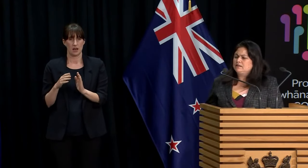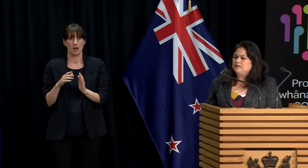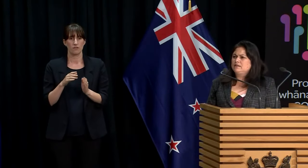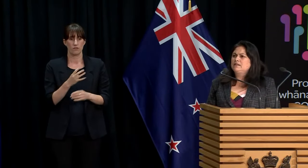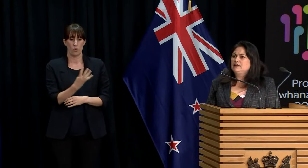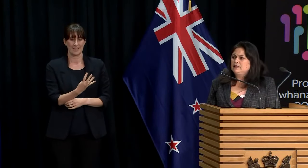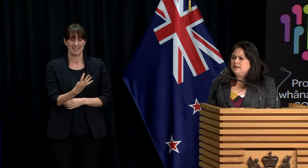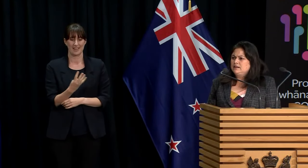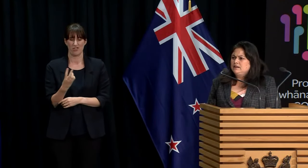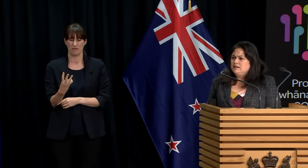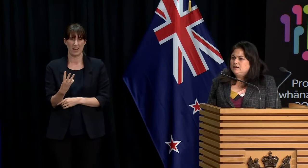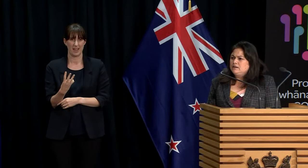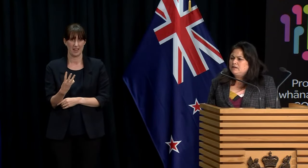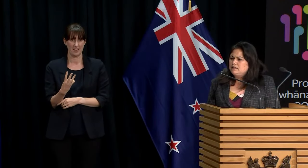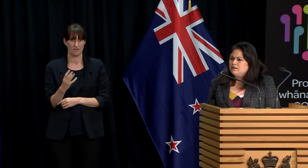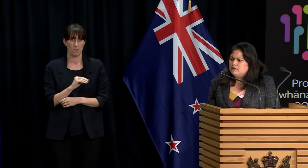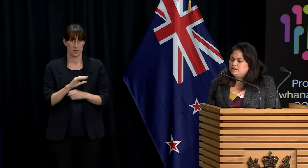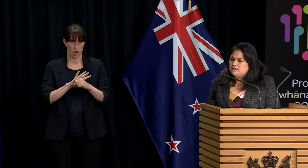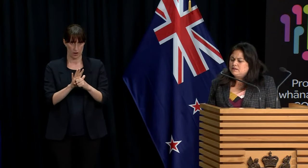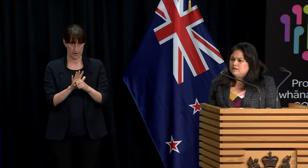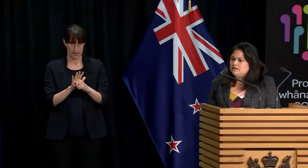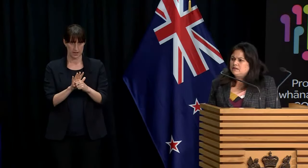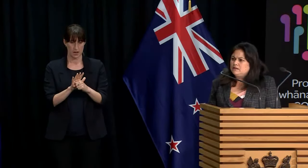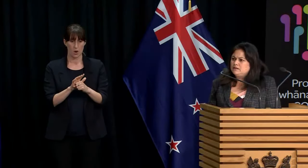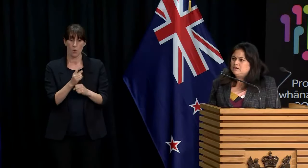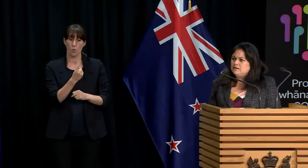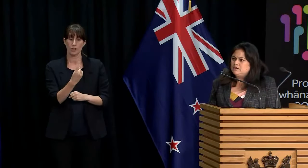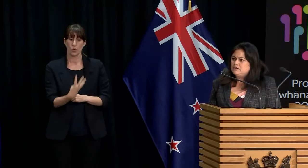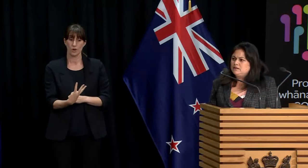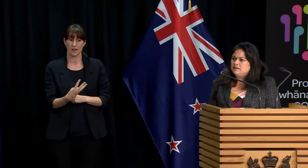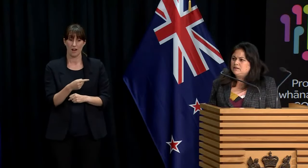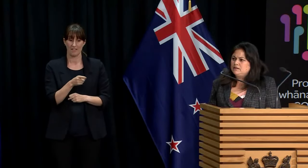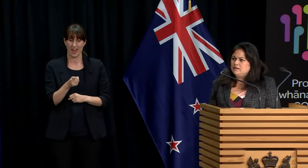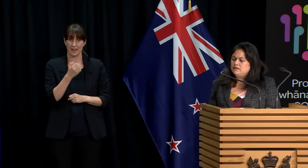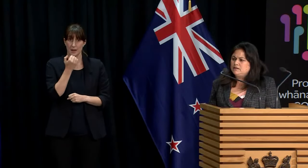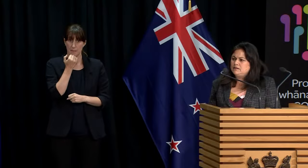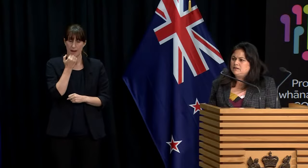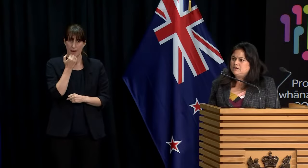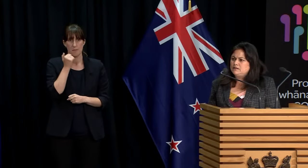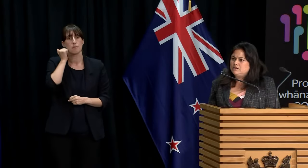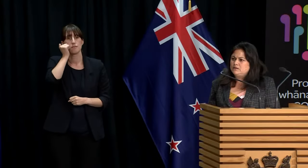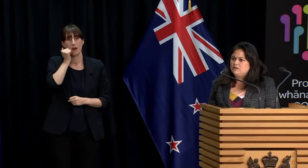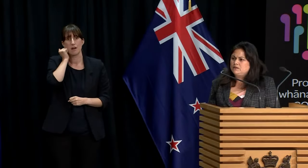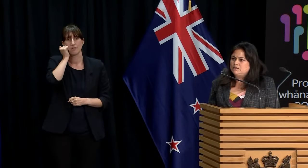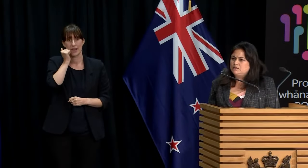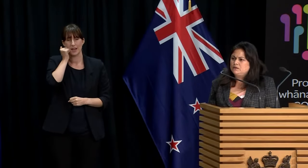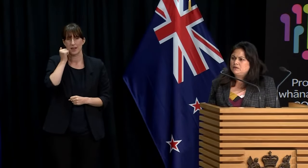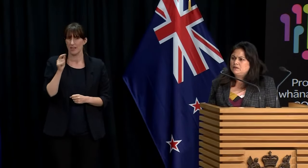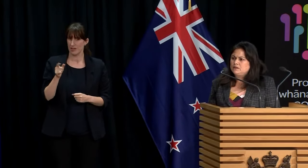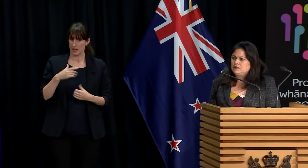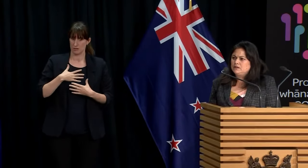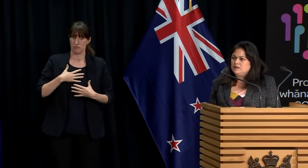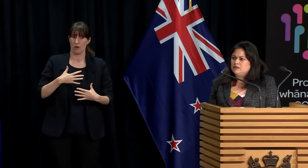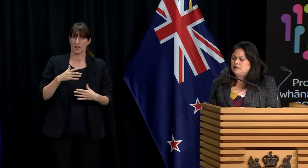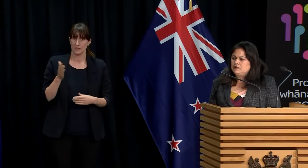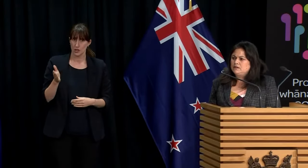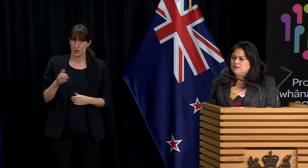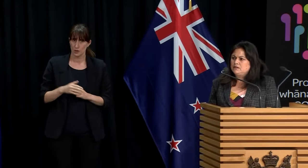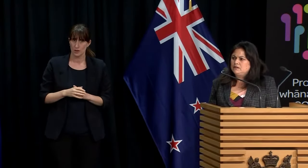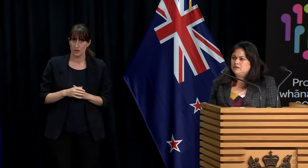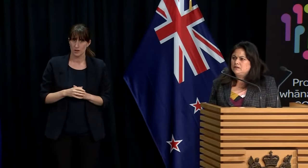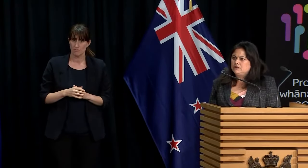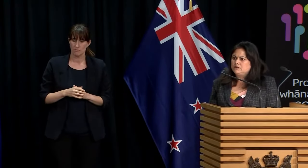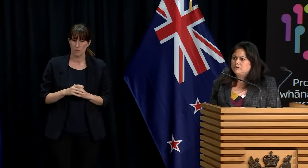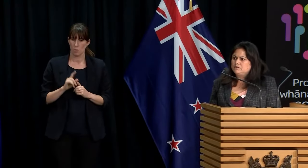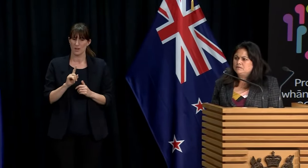from COVID-19, more than a quarter of those are Maldi. Is that surprising to you, and what does it say about